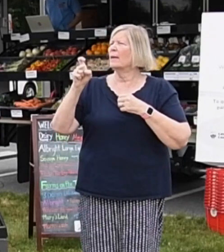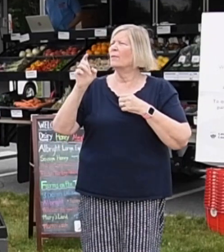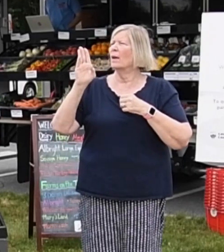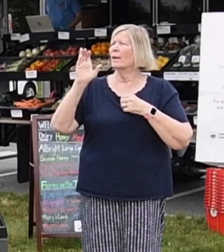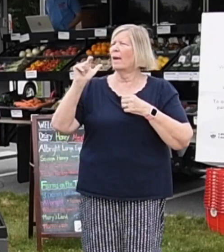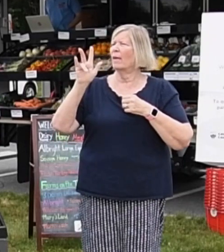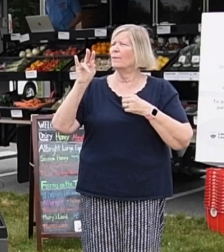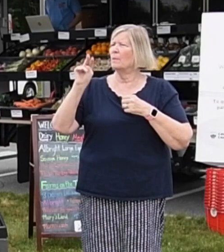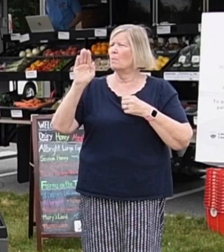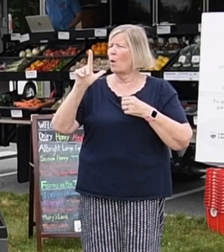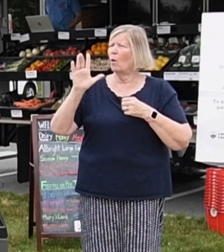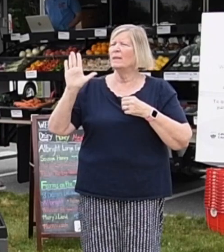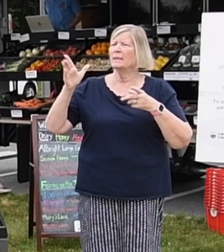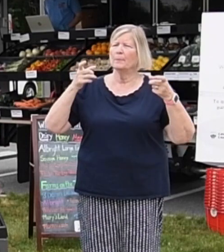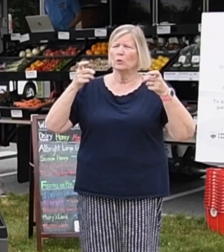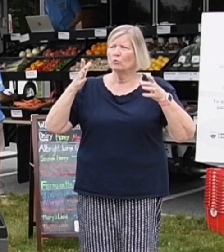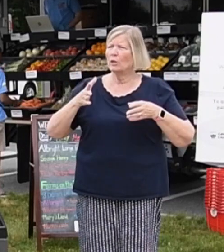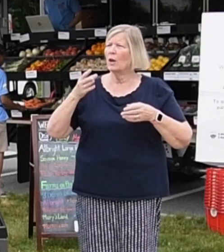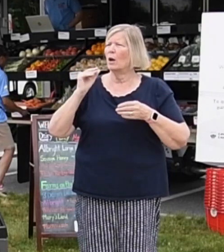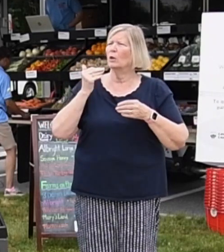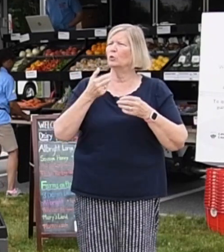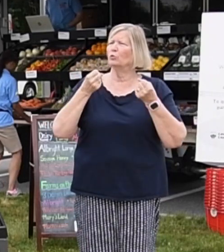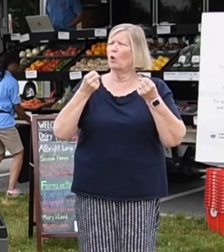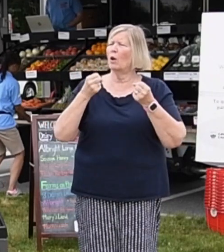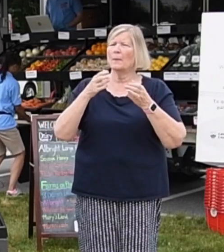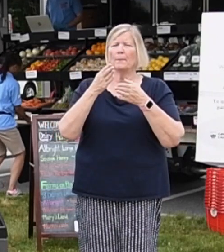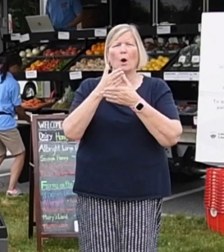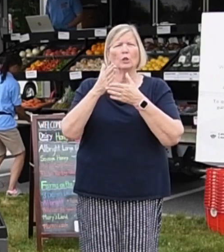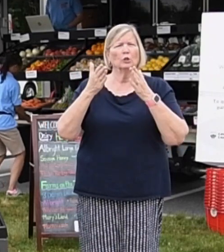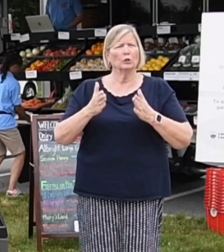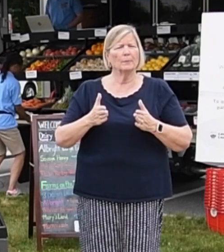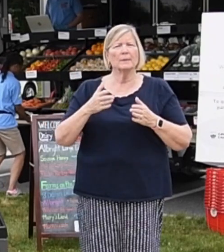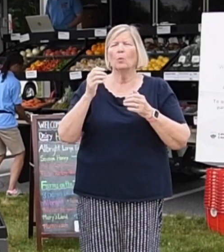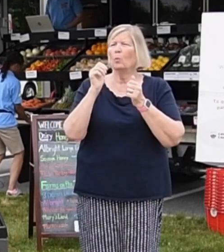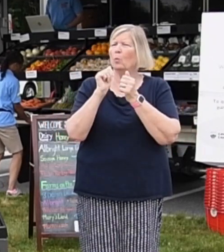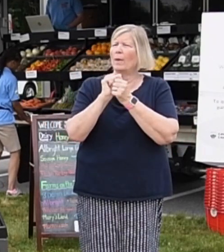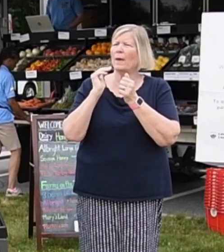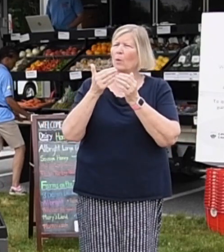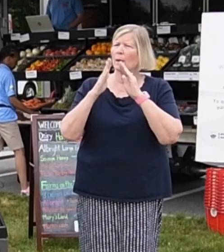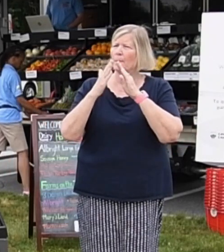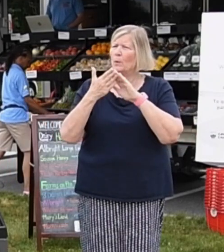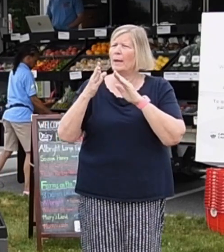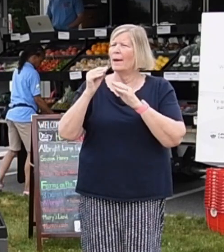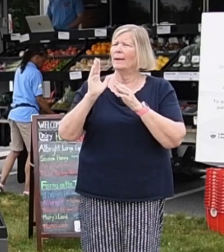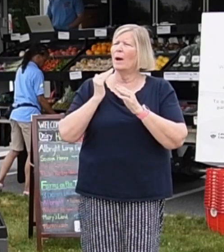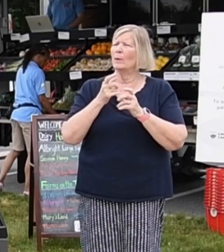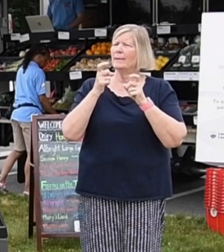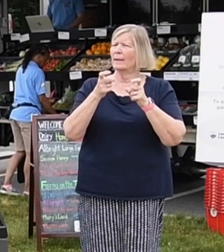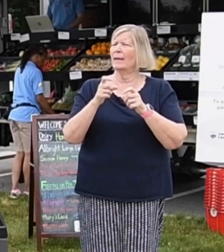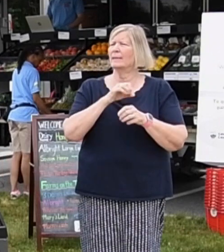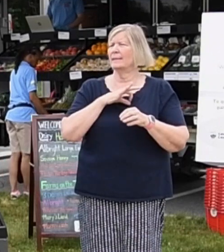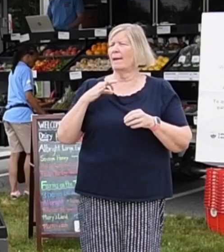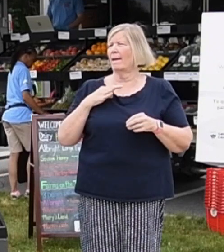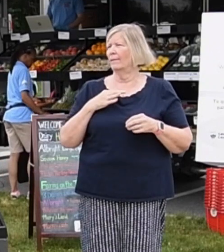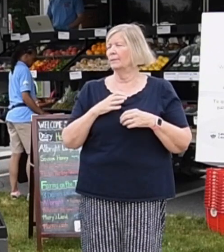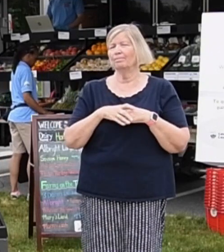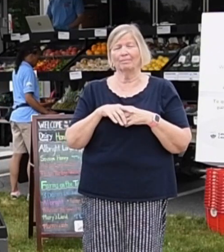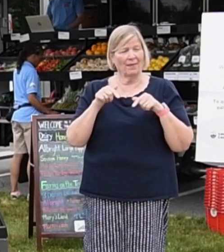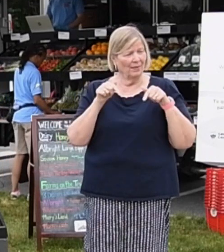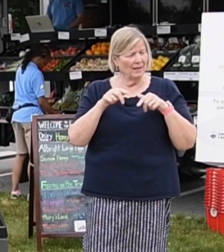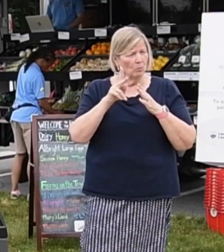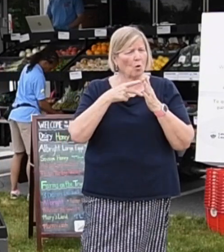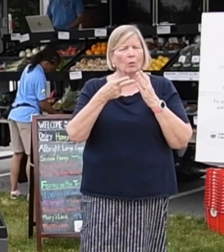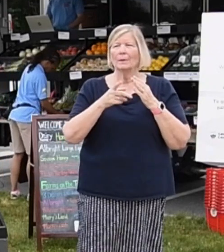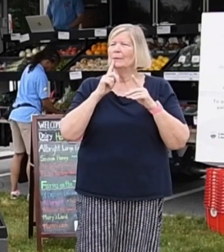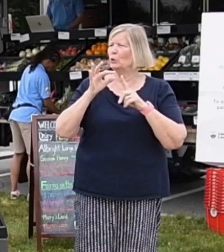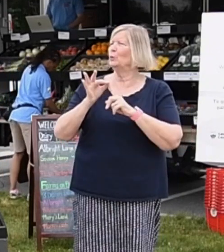and his administration, our strong partnerships, the community, and our dedicated staff. This program is